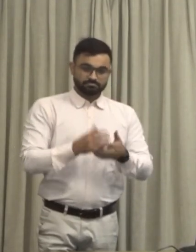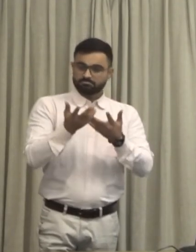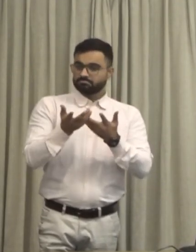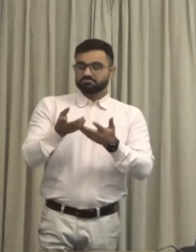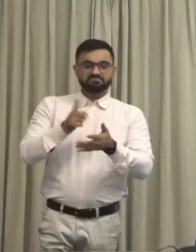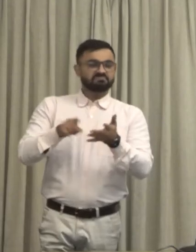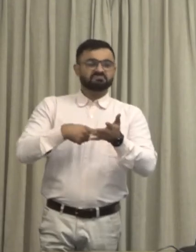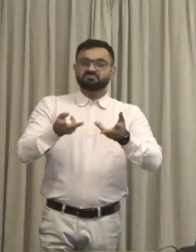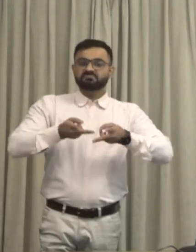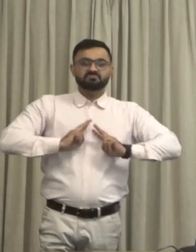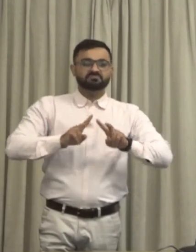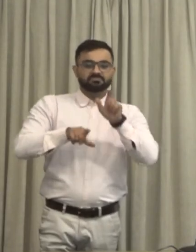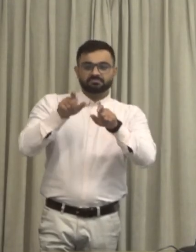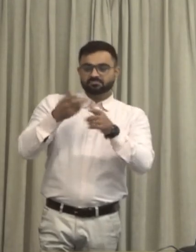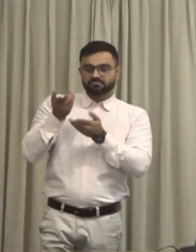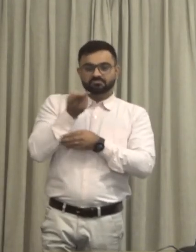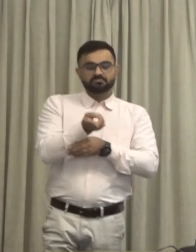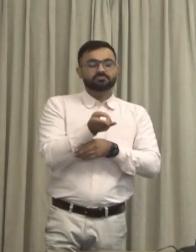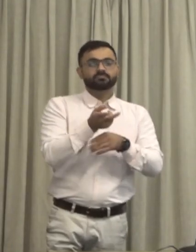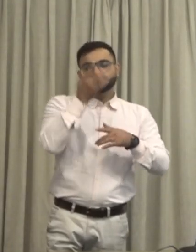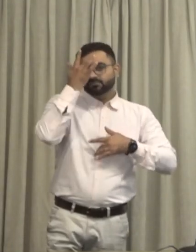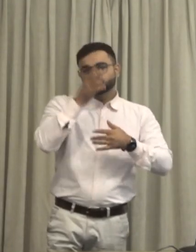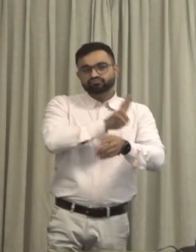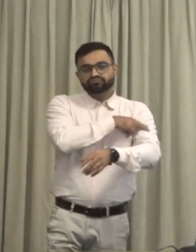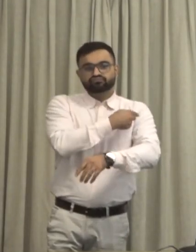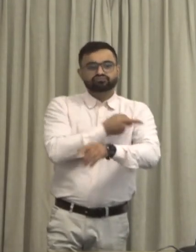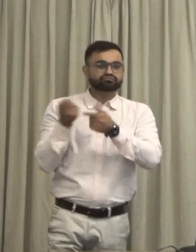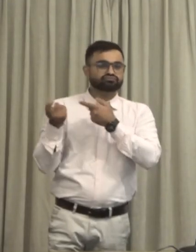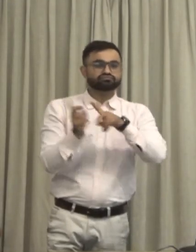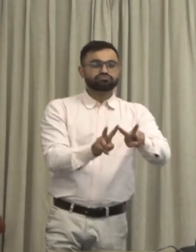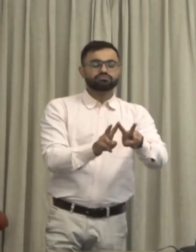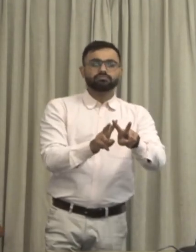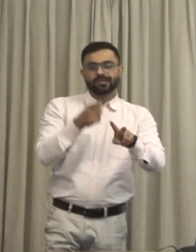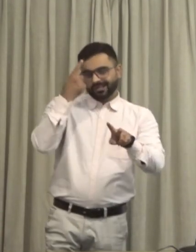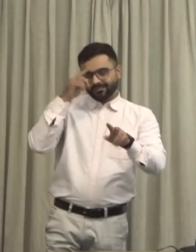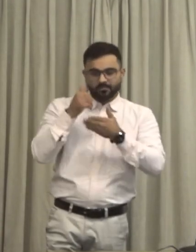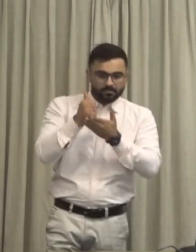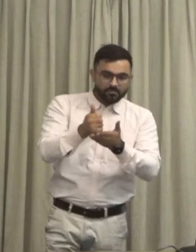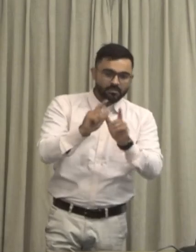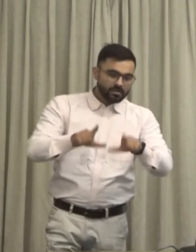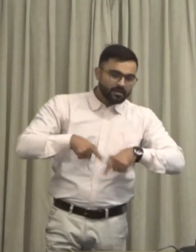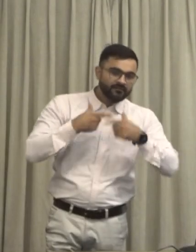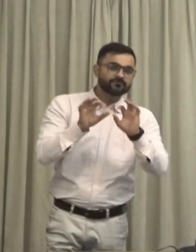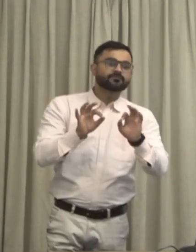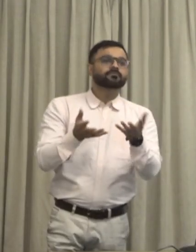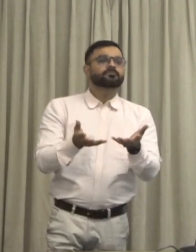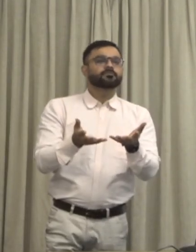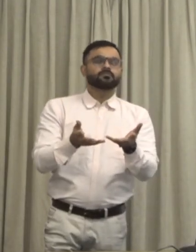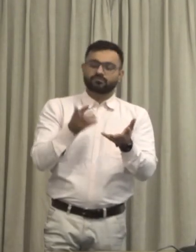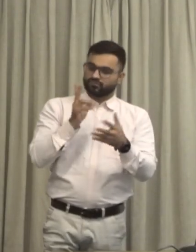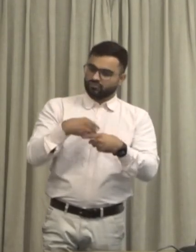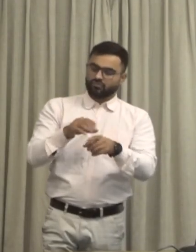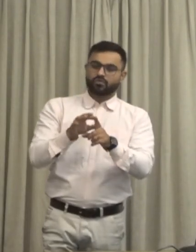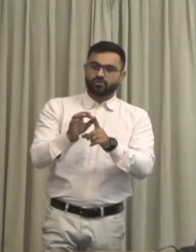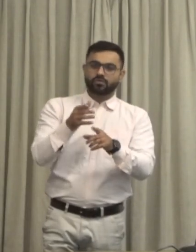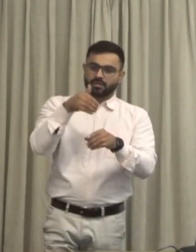Withdrawing. They won't bring the patient to the hospital at all. If they were intention not to help the patient to live, intention to do